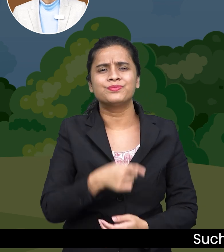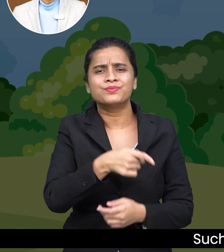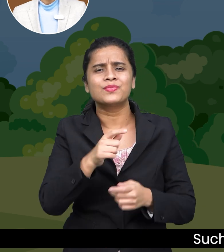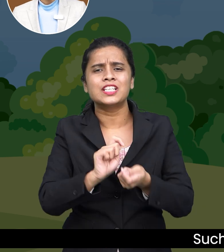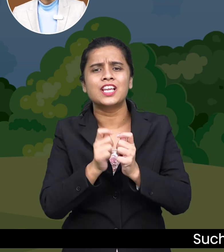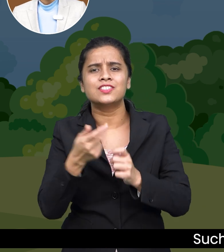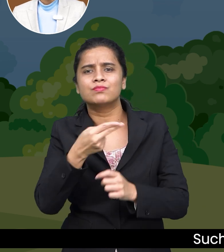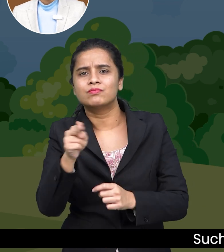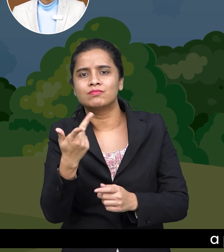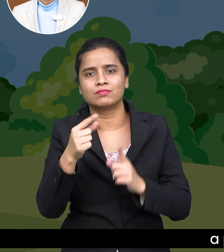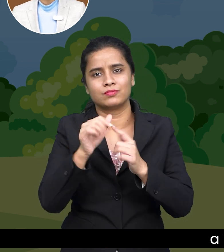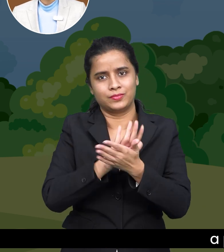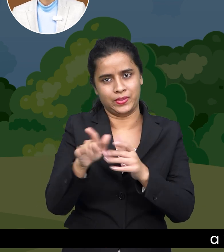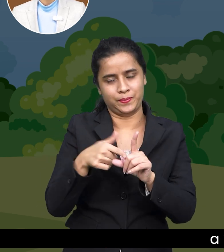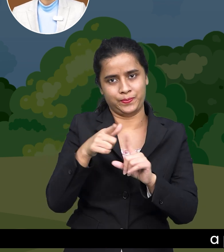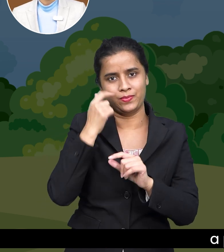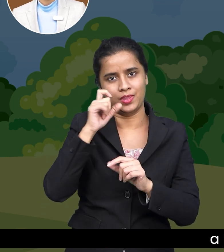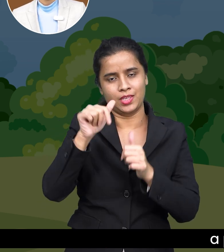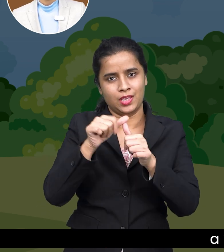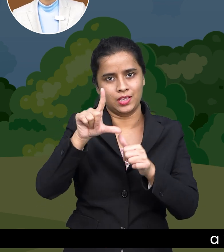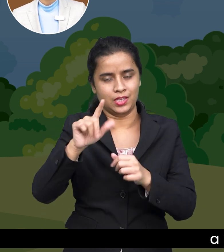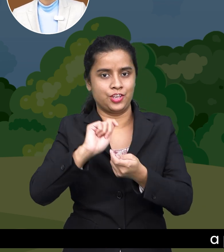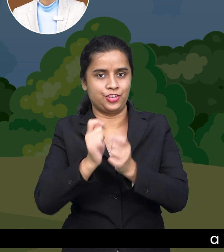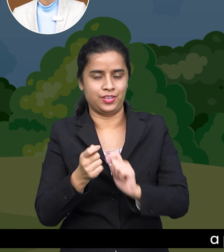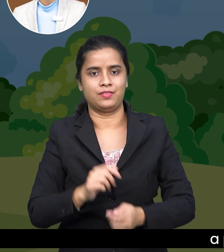Such a change is called a physical change.